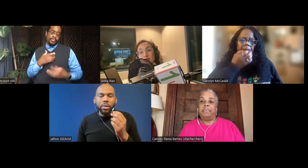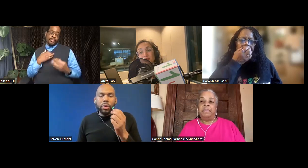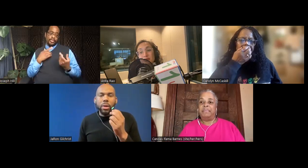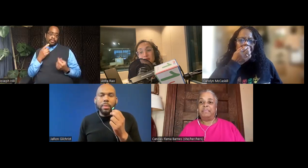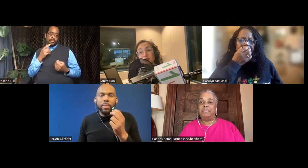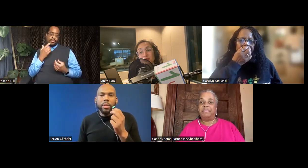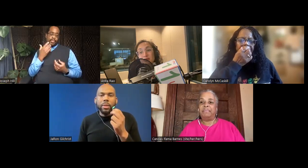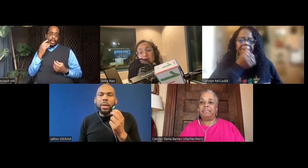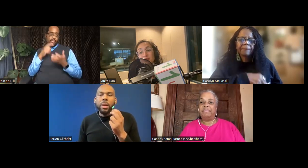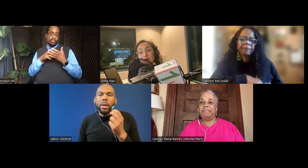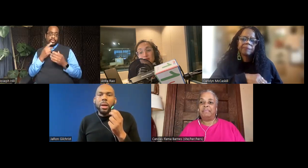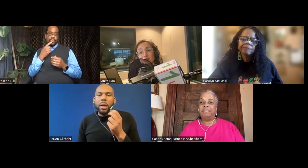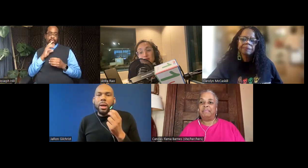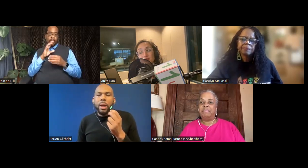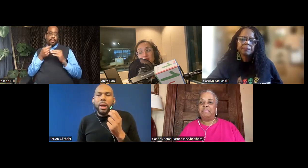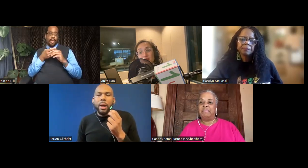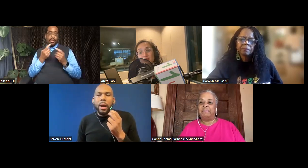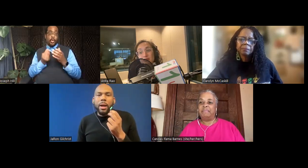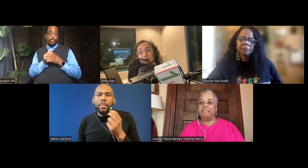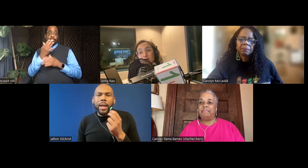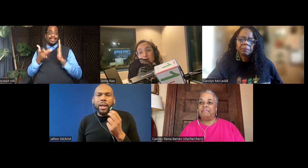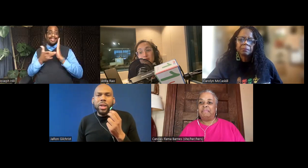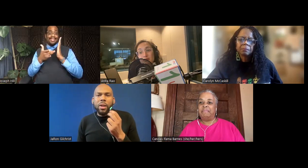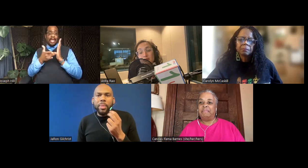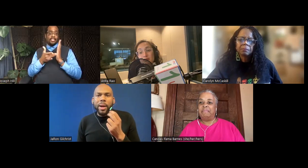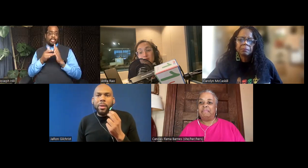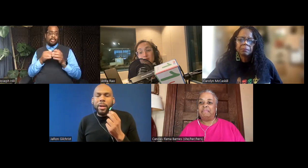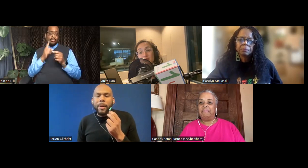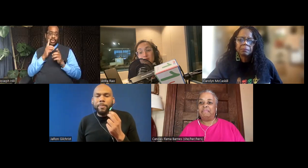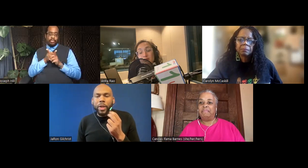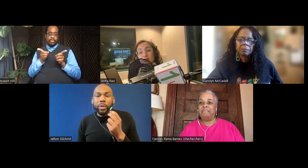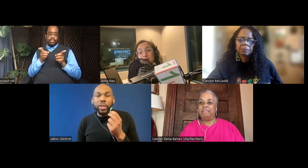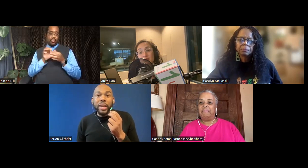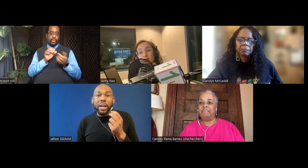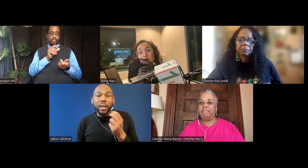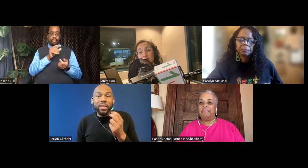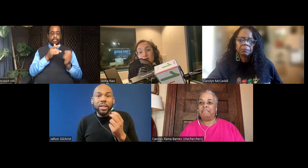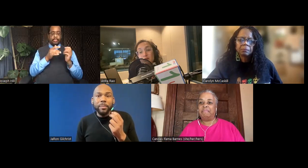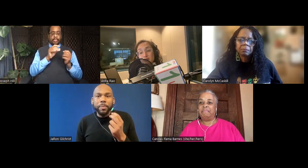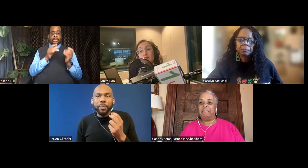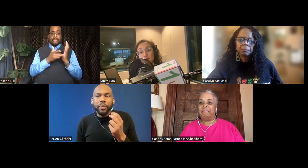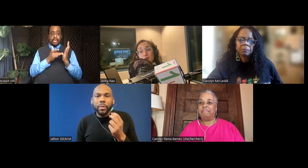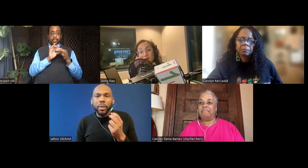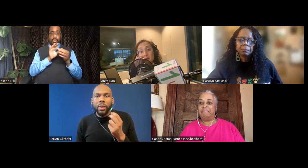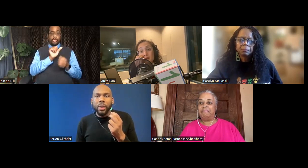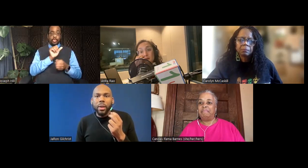Oh, sure, absolutely. Like you talked about emerging technology,